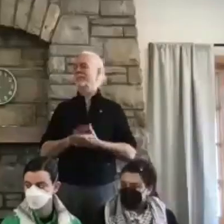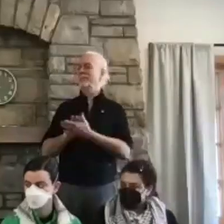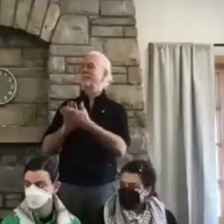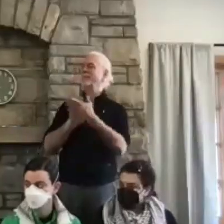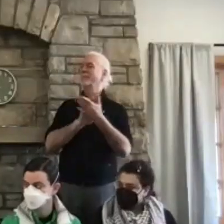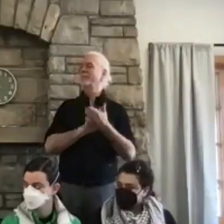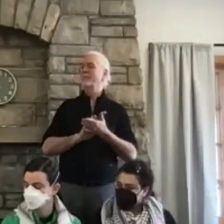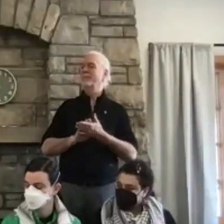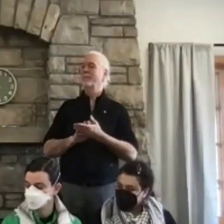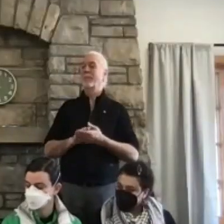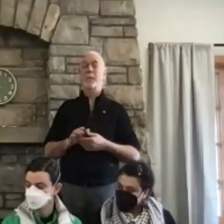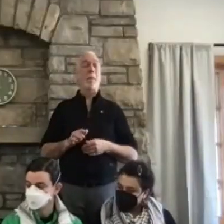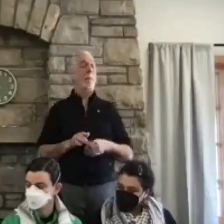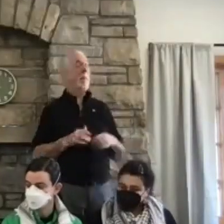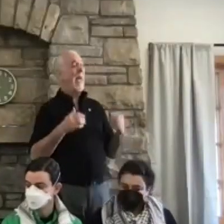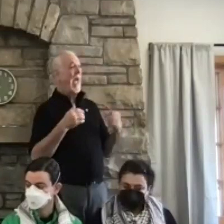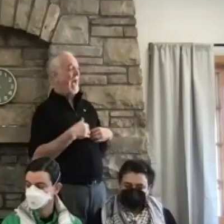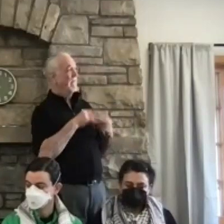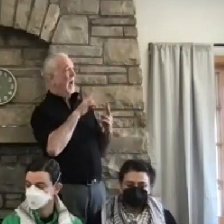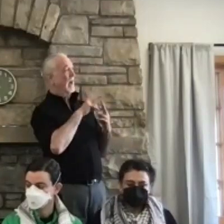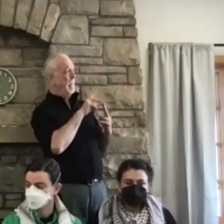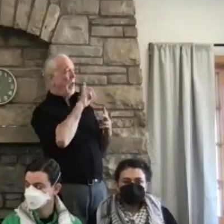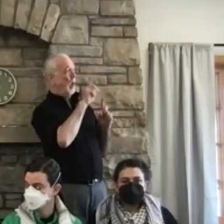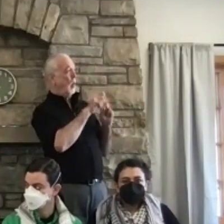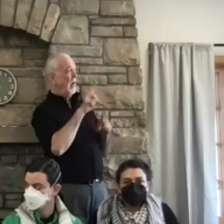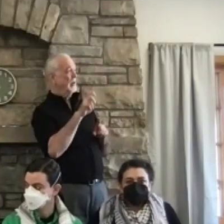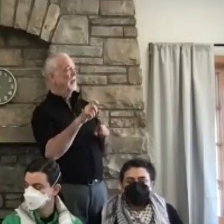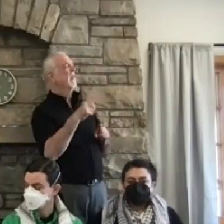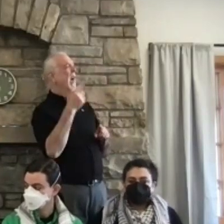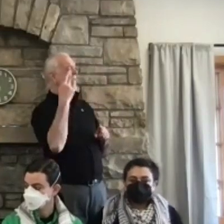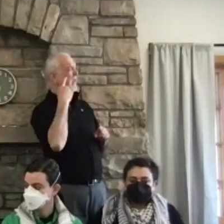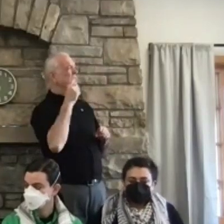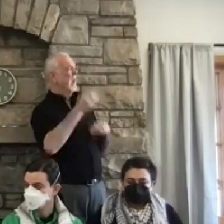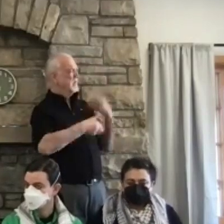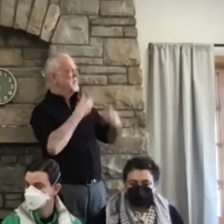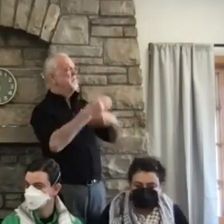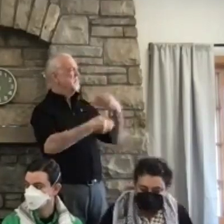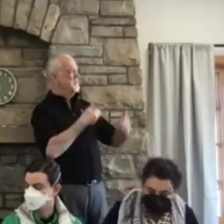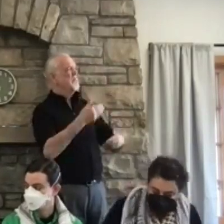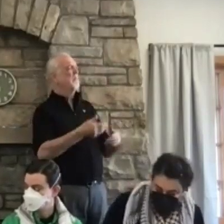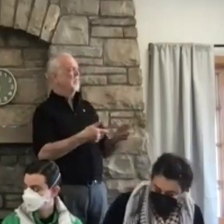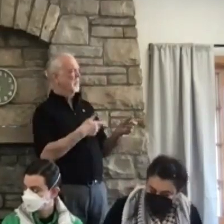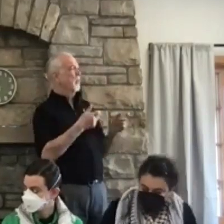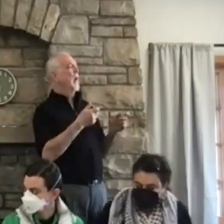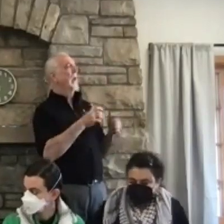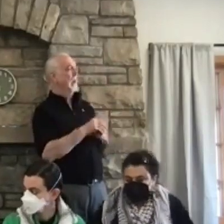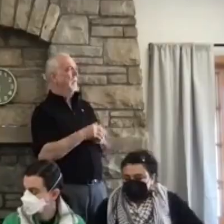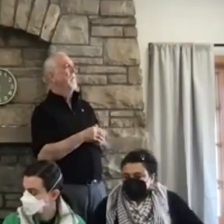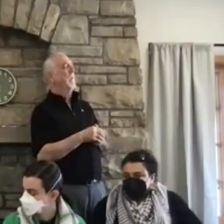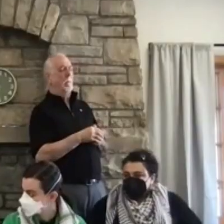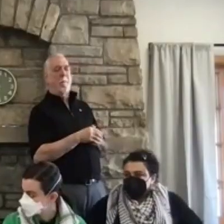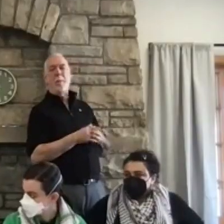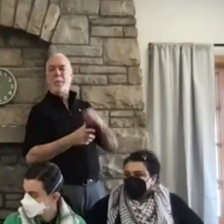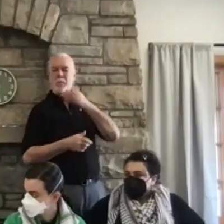So we do have a couple of questions. I think we can plow through them in an efficient way. I